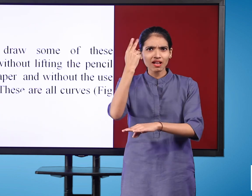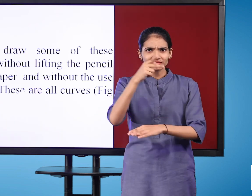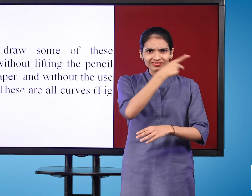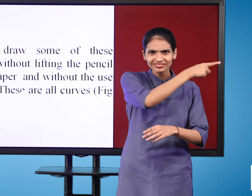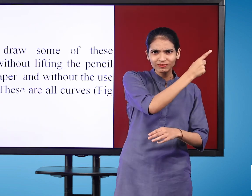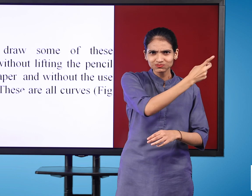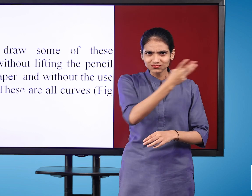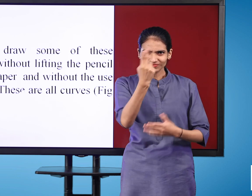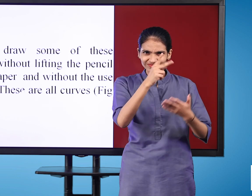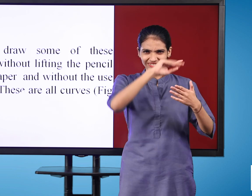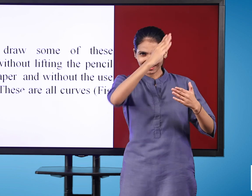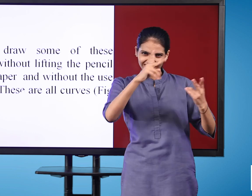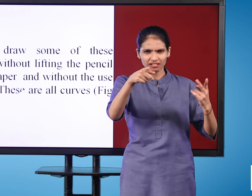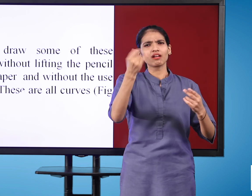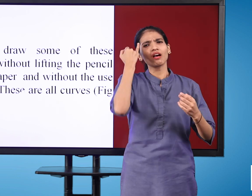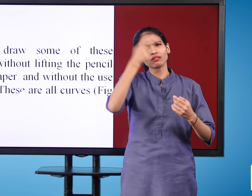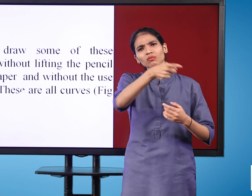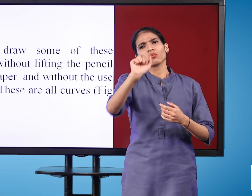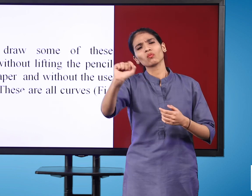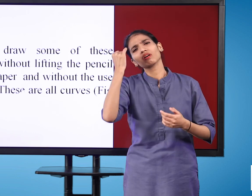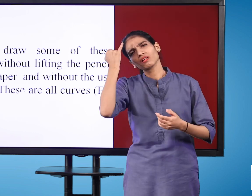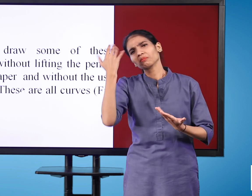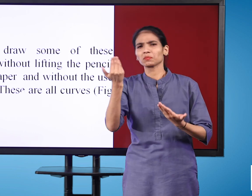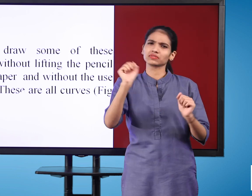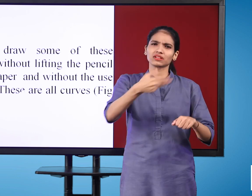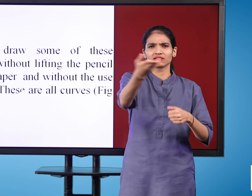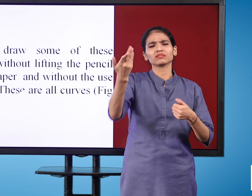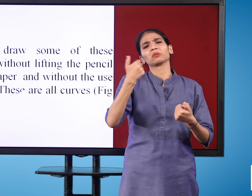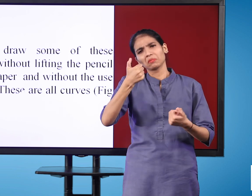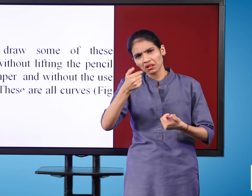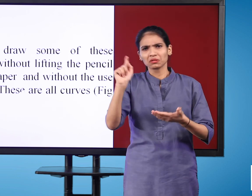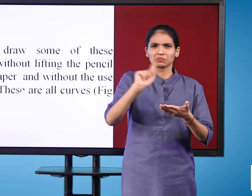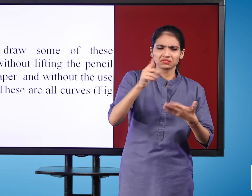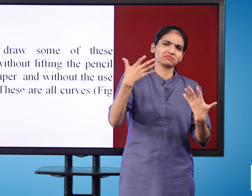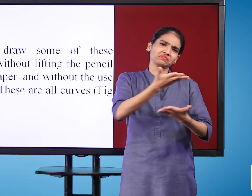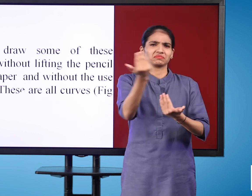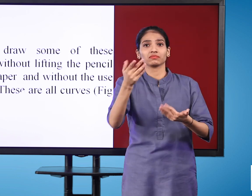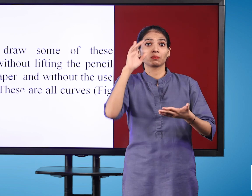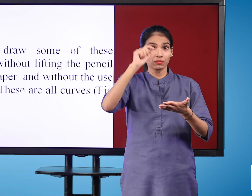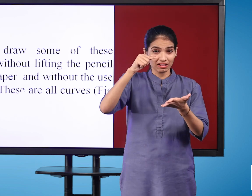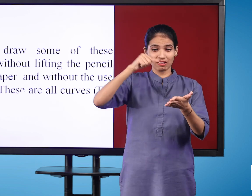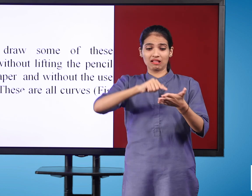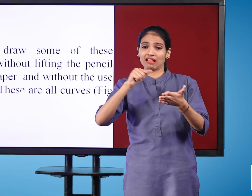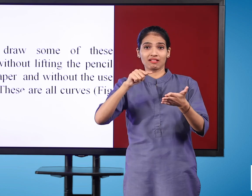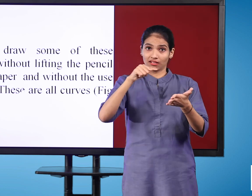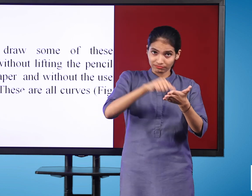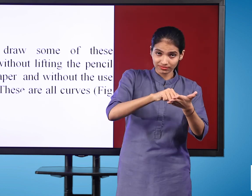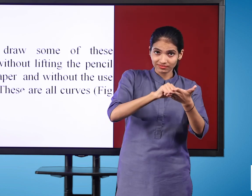some of these drawings without lifting the pencil from the paper and without the use of a ruler. These are